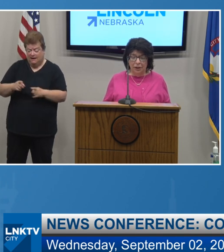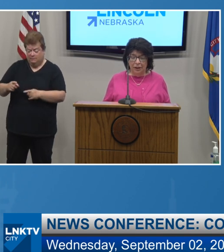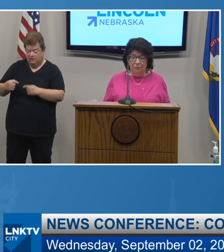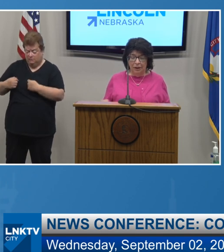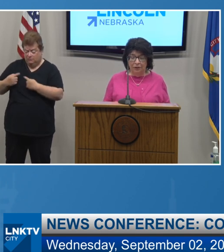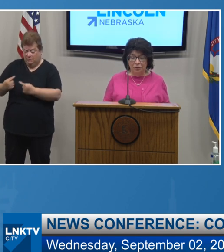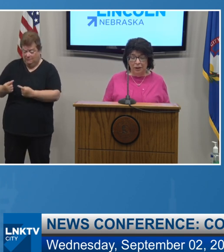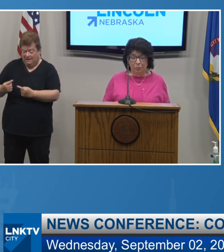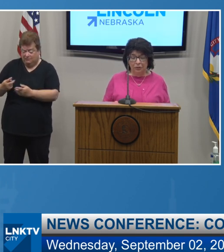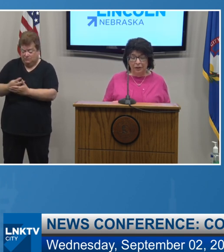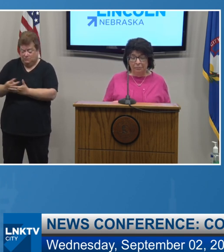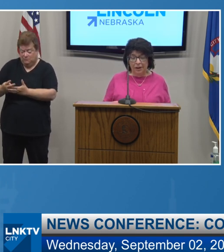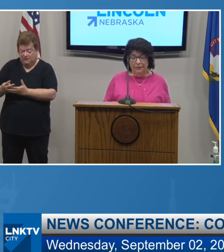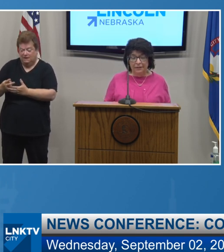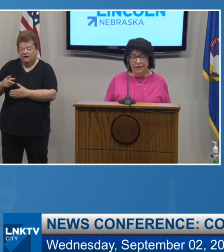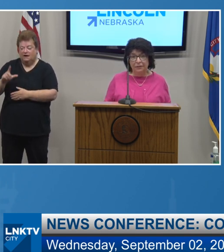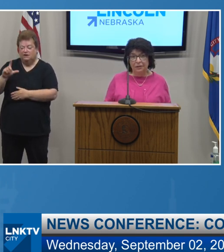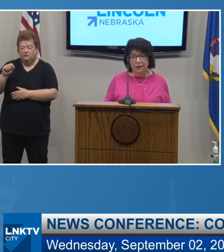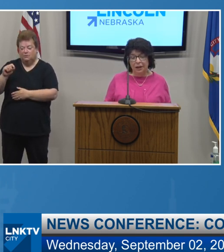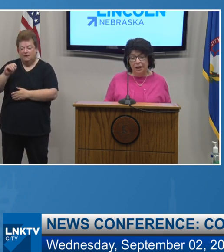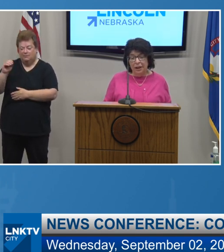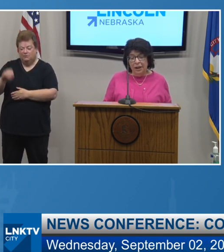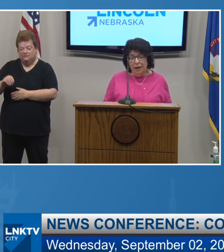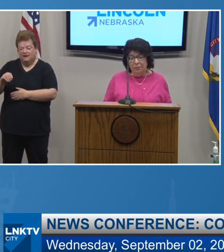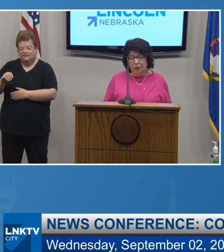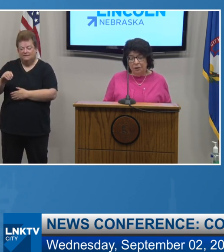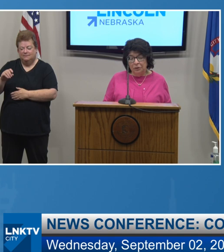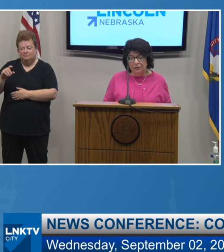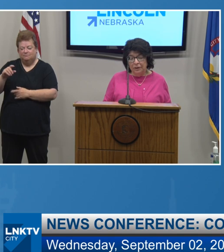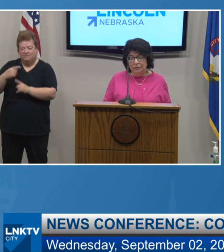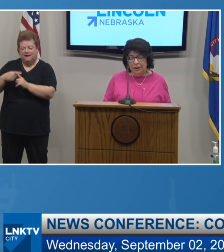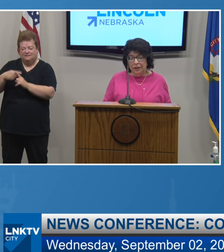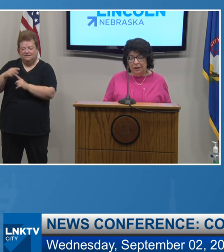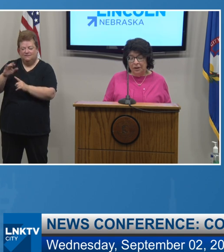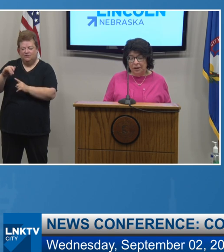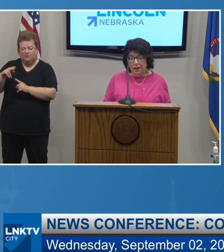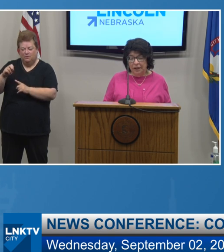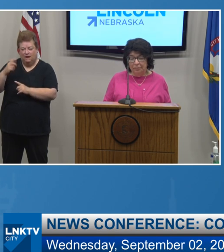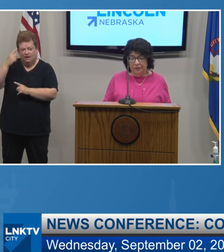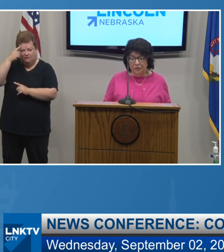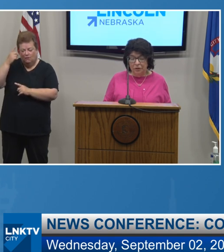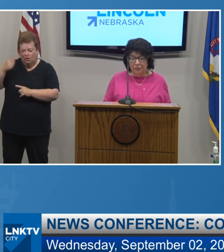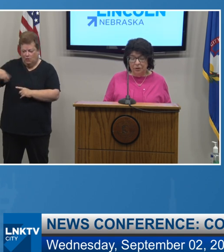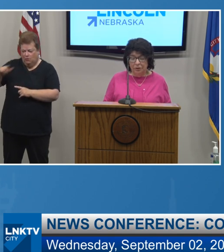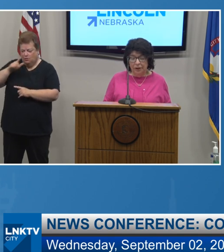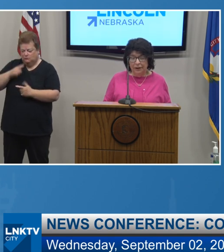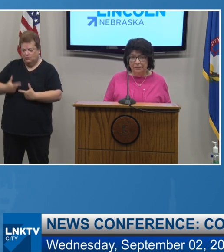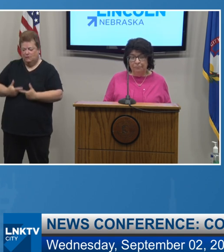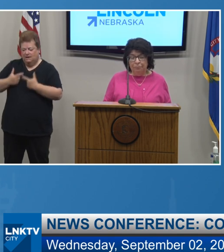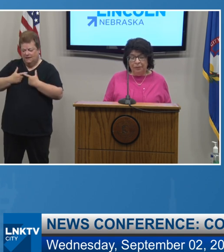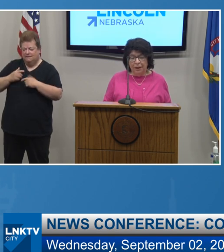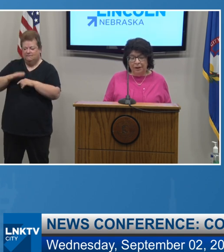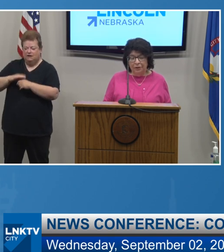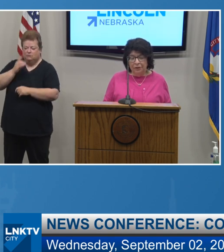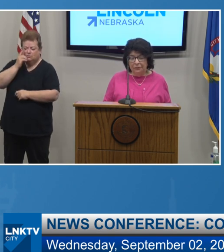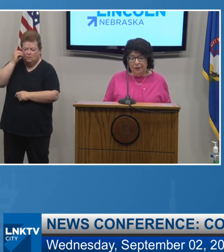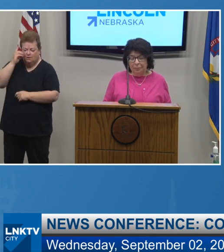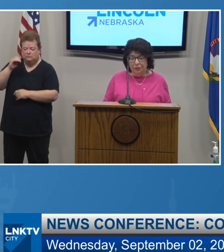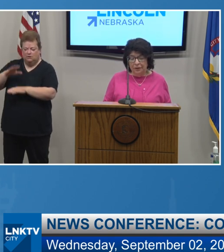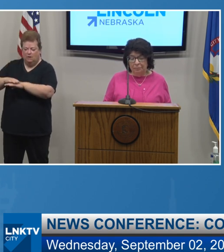shown 20% positivity rate among those living in on-campus dormitories